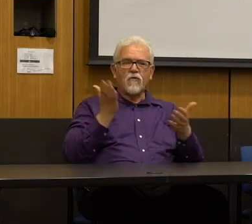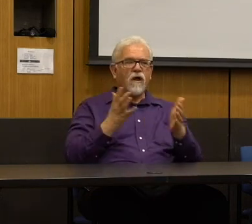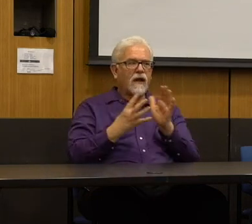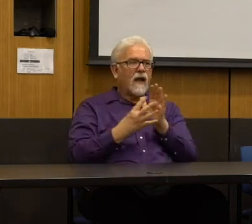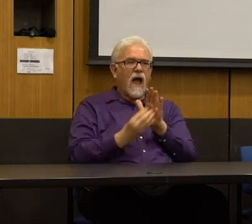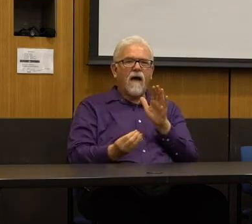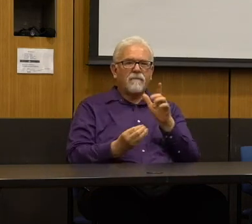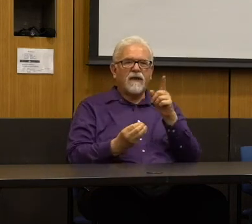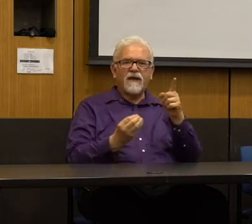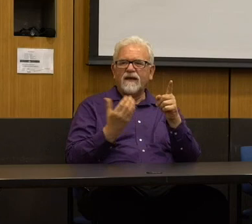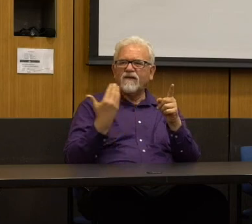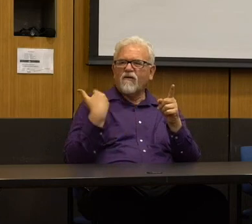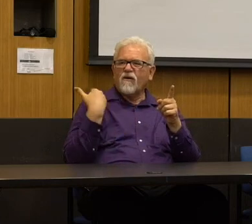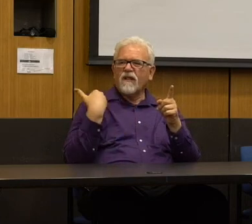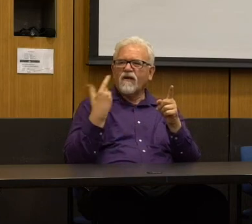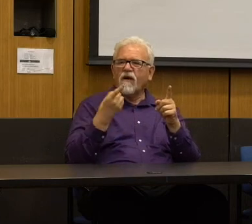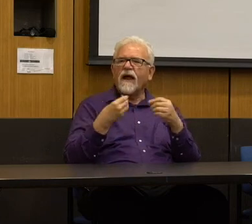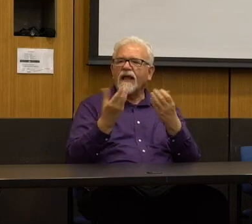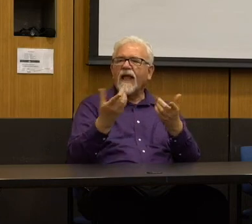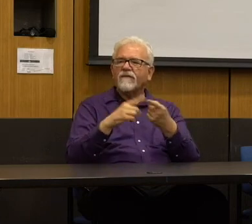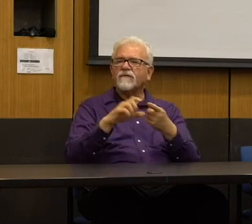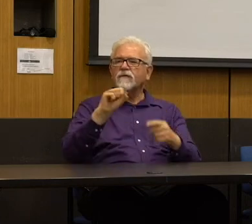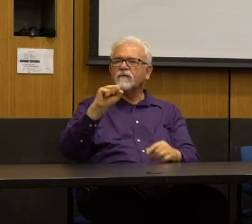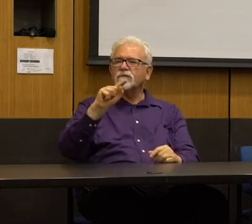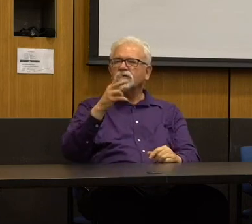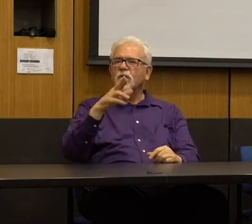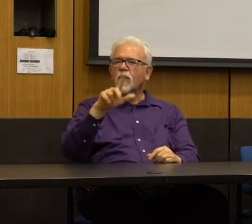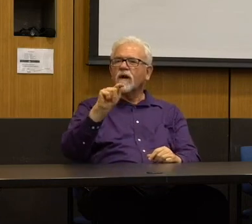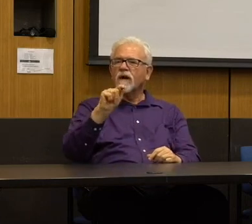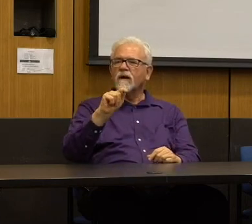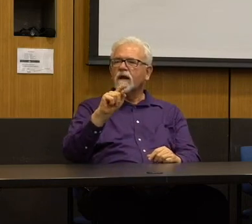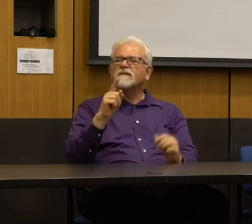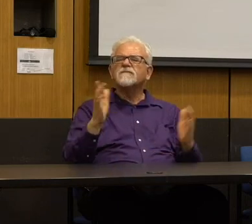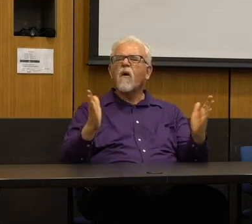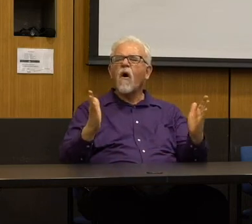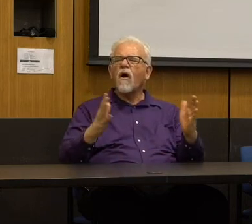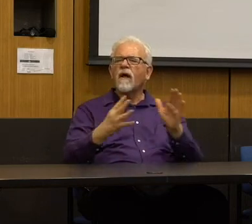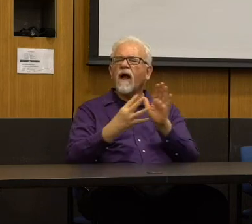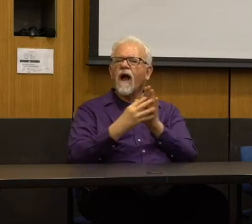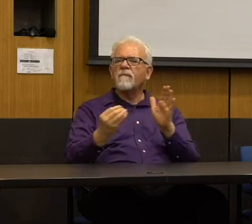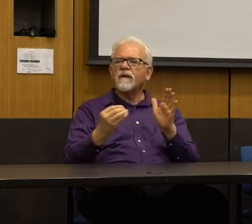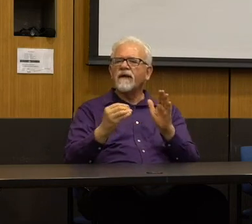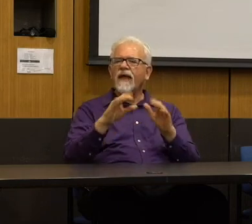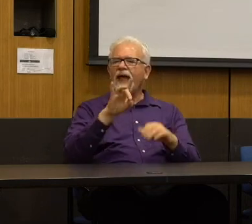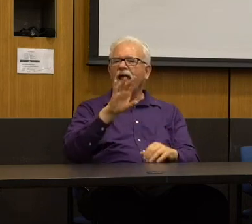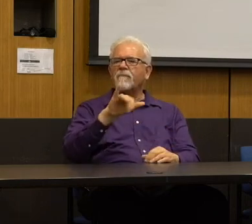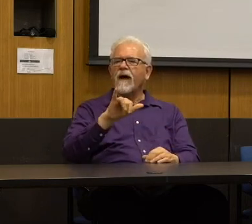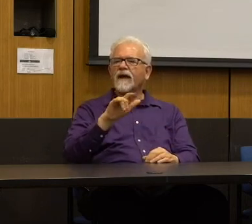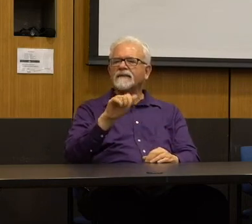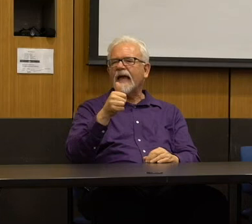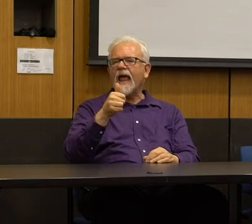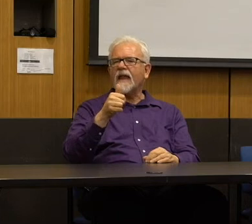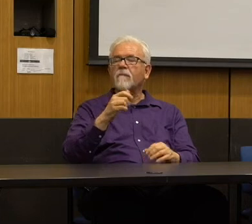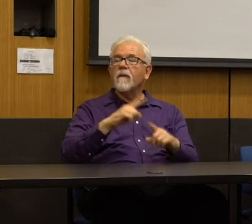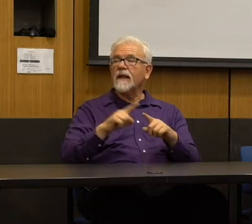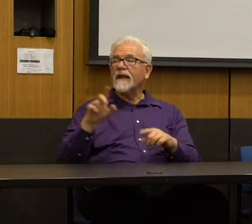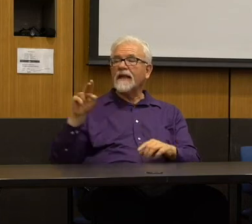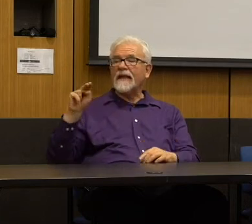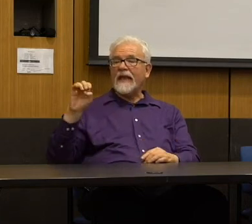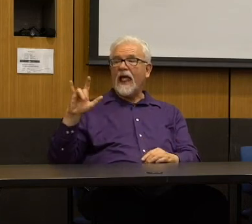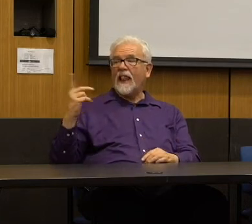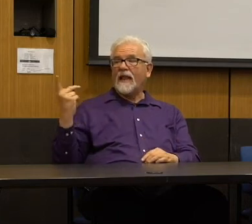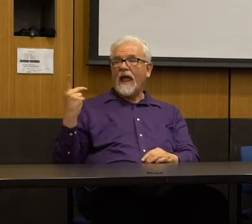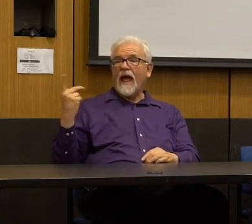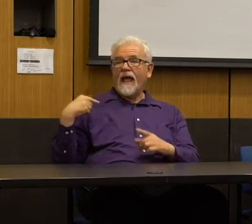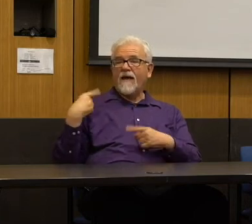copy earlier that I gave to Stuart. A small copy in 8x10s. But Neil and I have been working